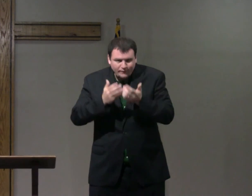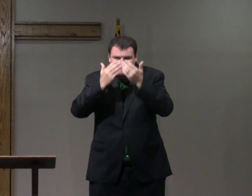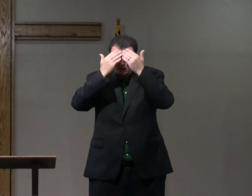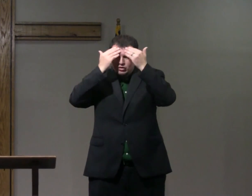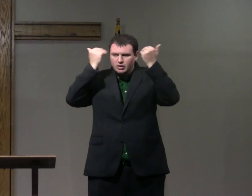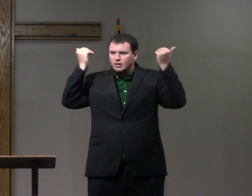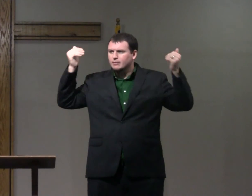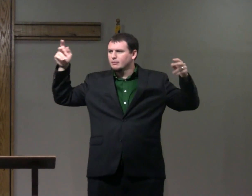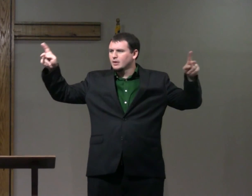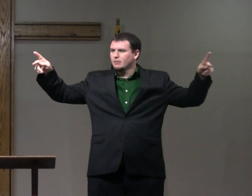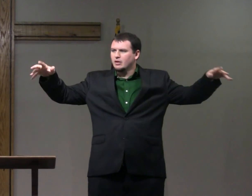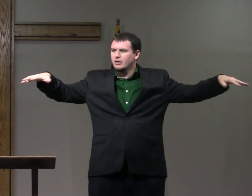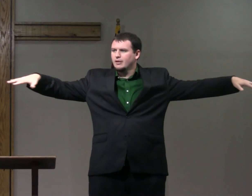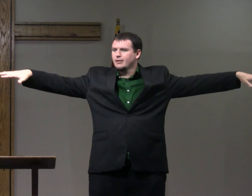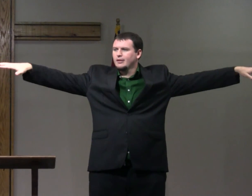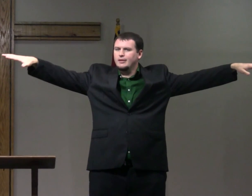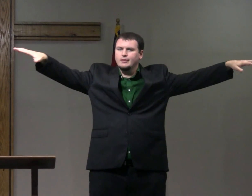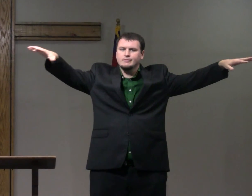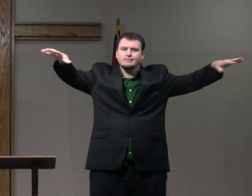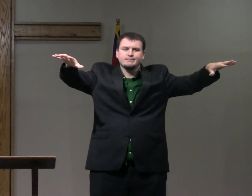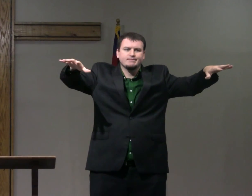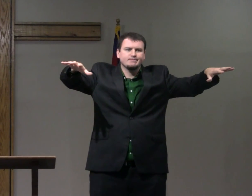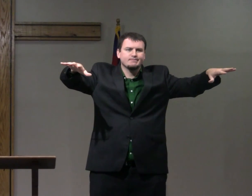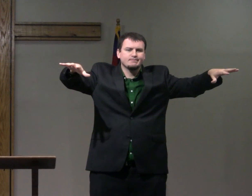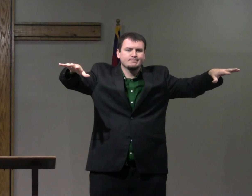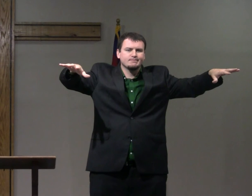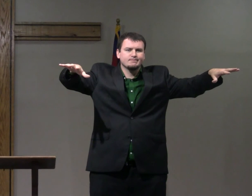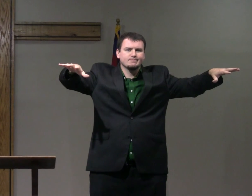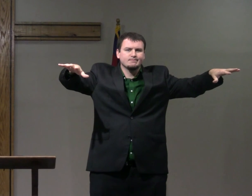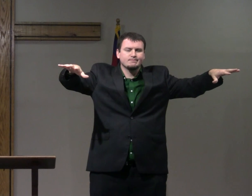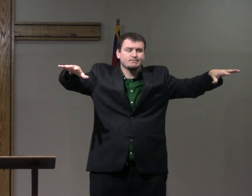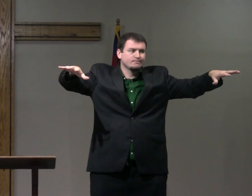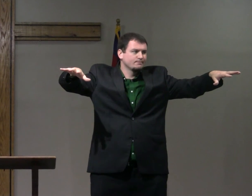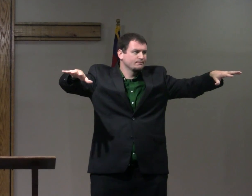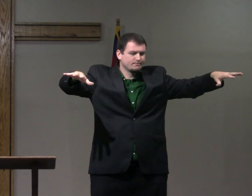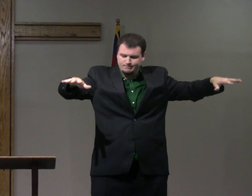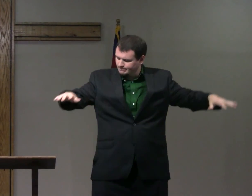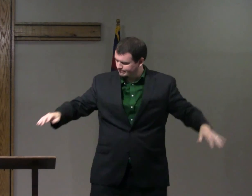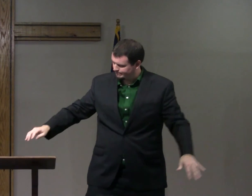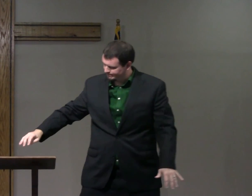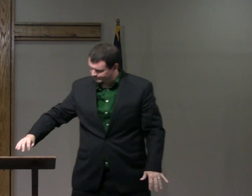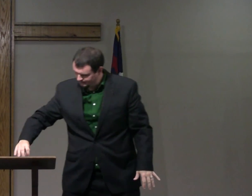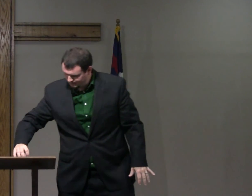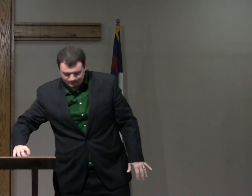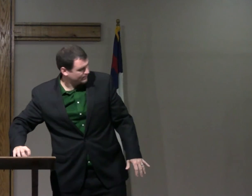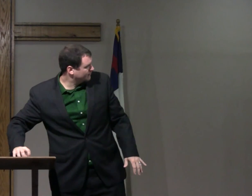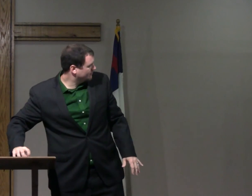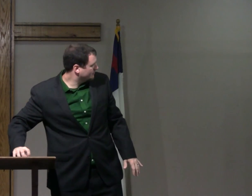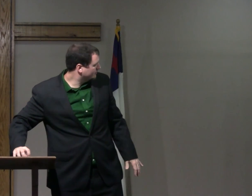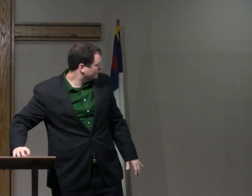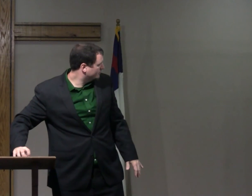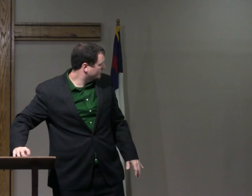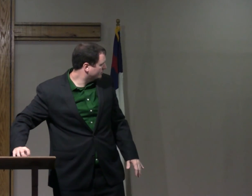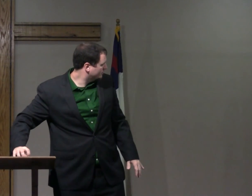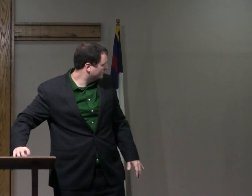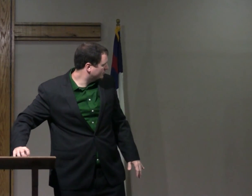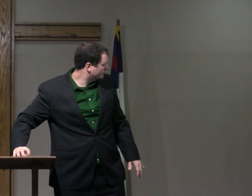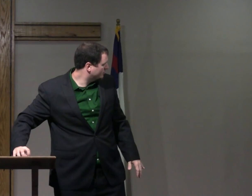at, and we forget about that there's people out there in the world.